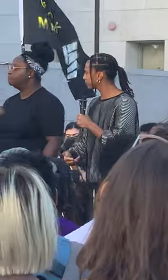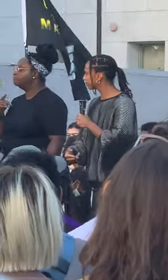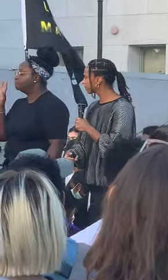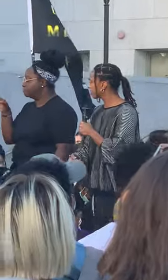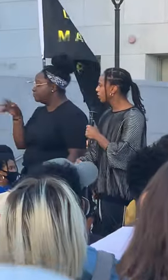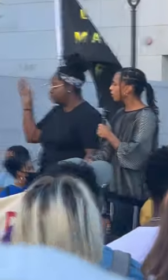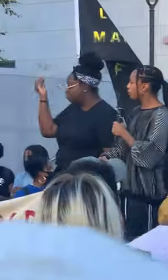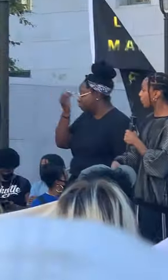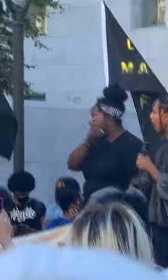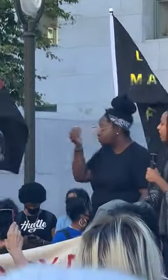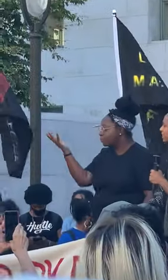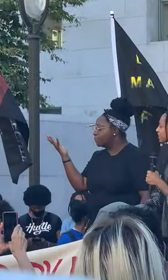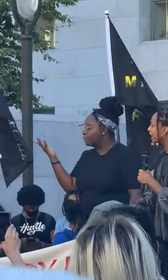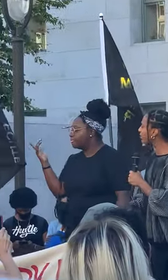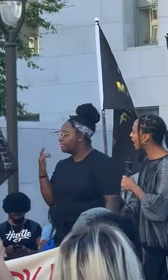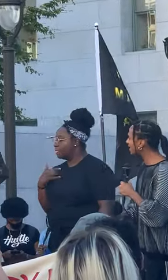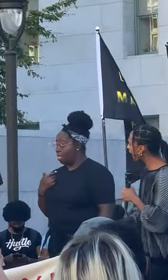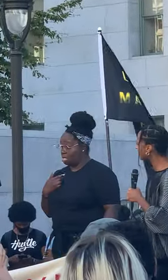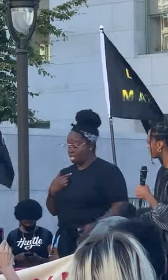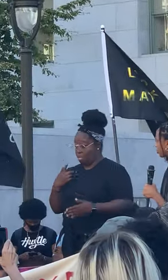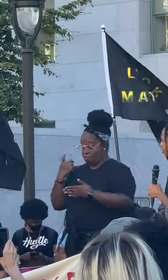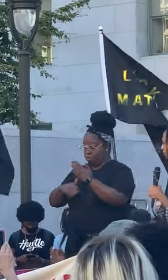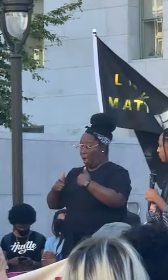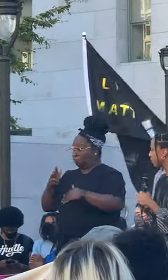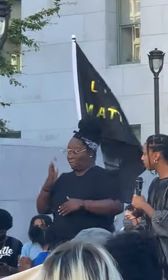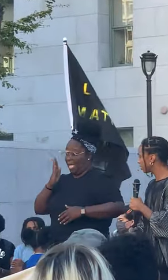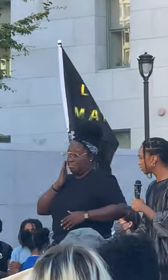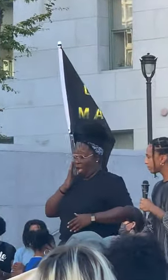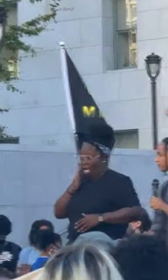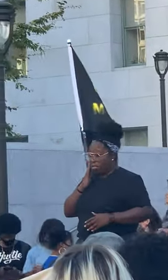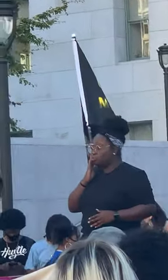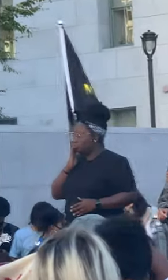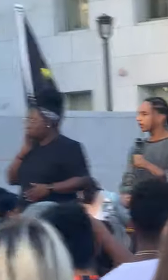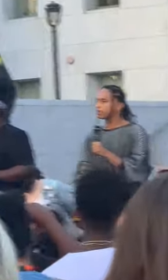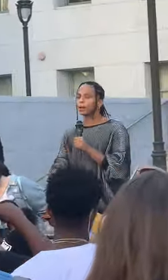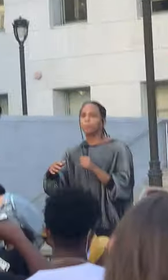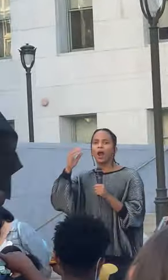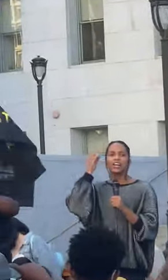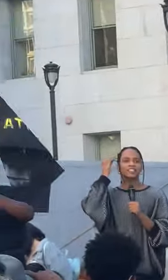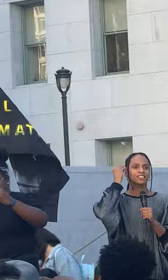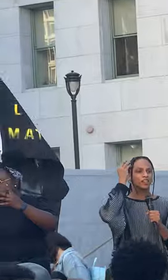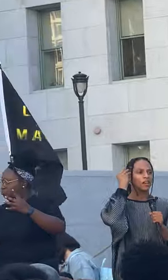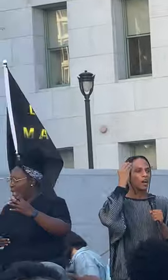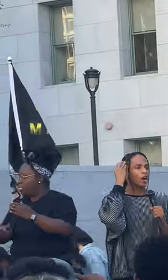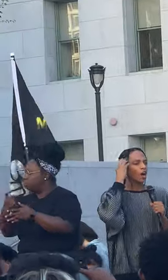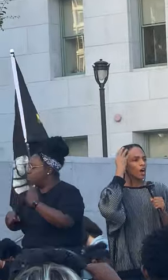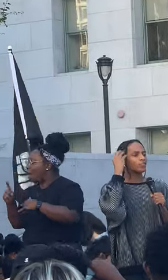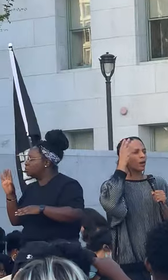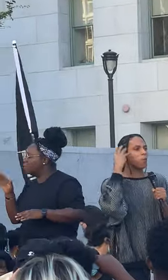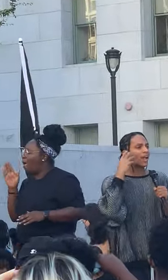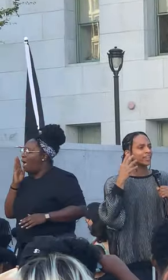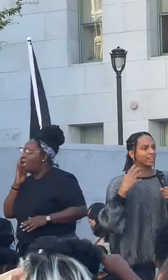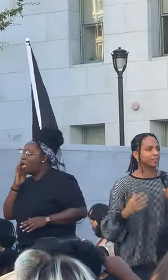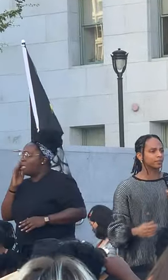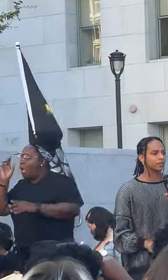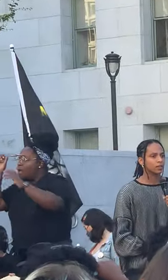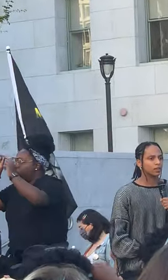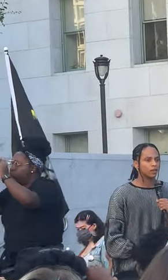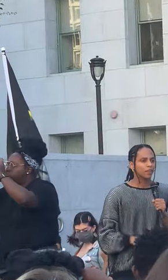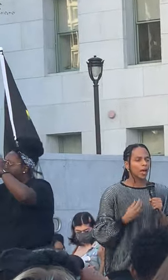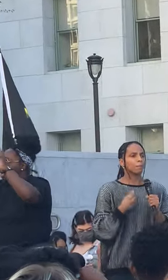something, the price of that knowledge, the price of that